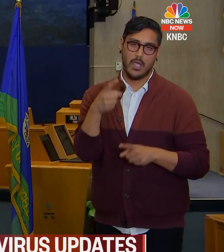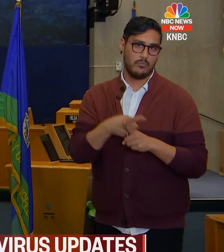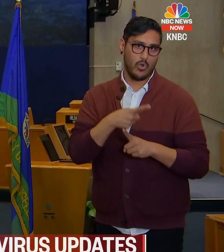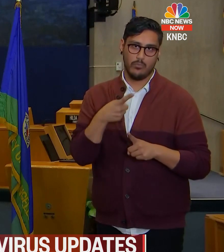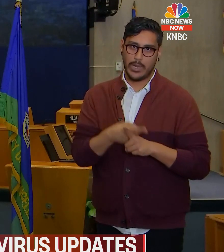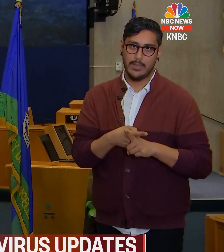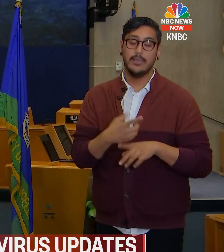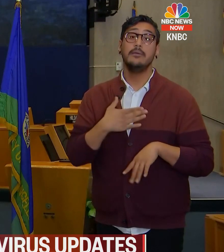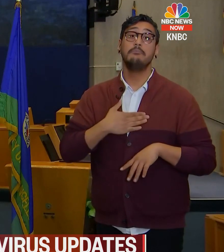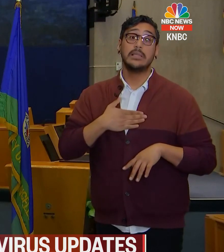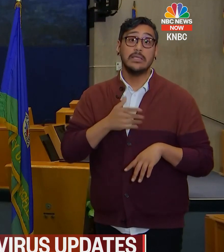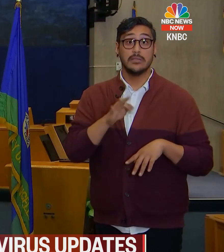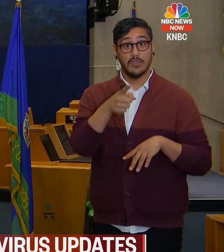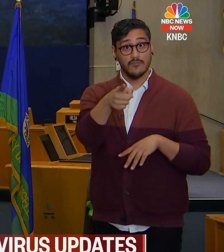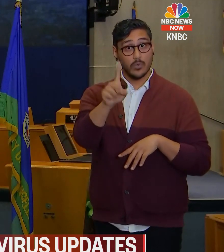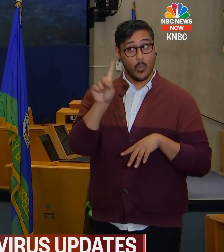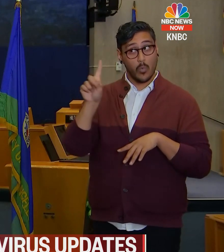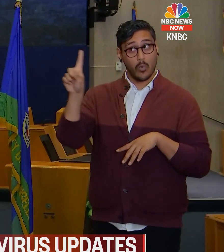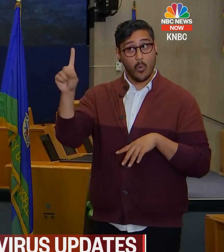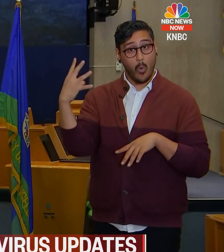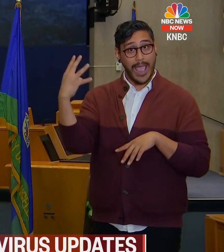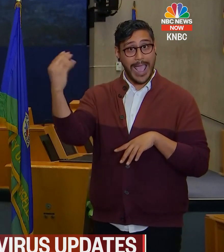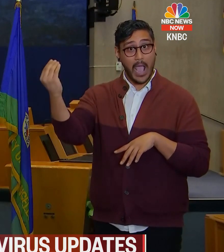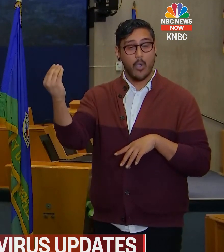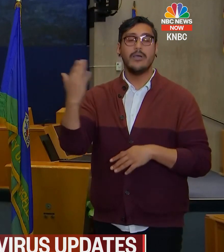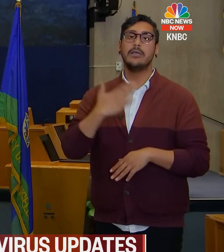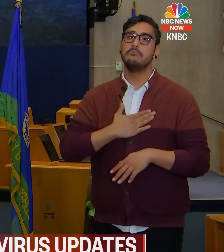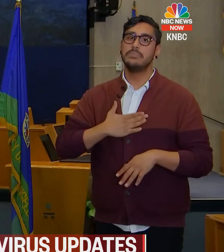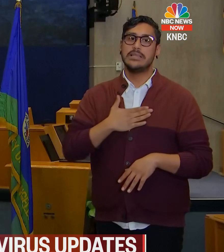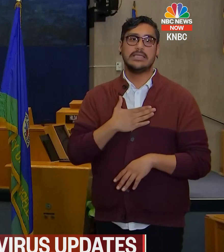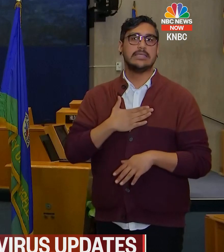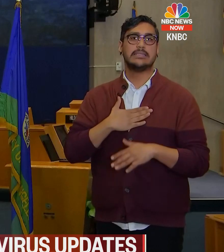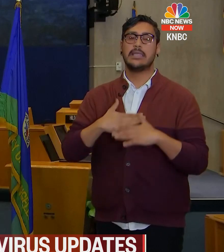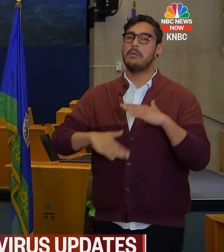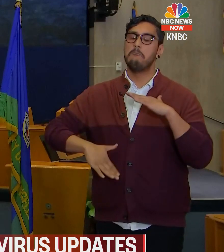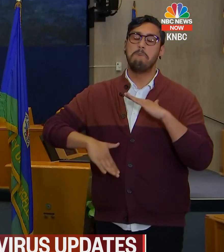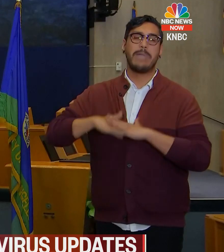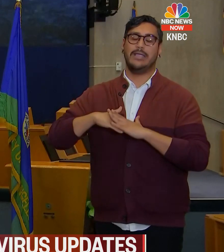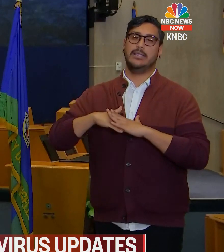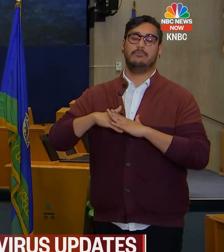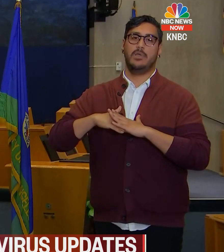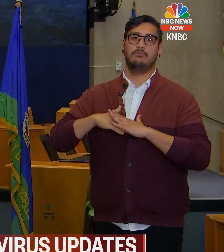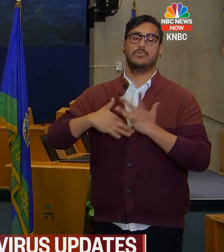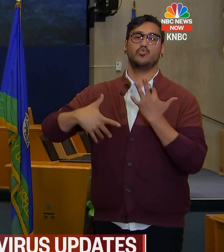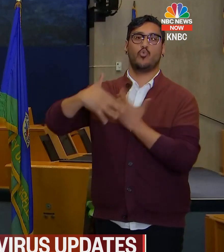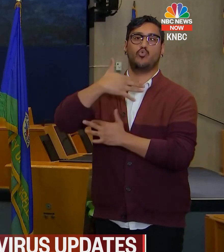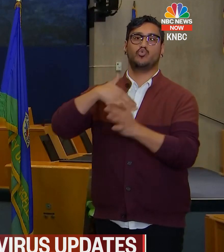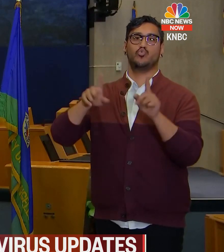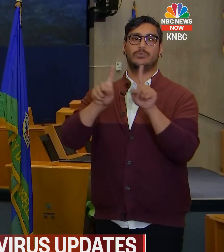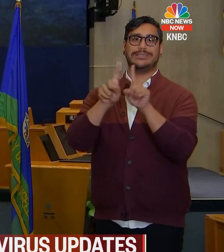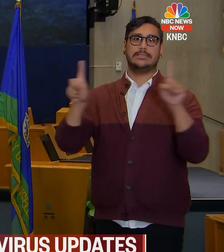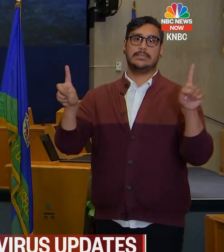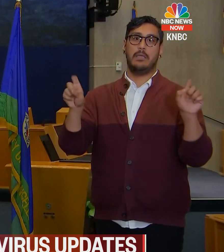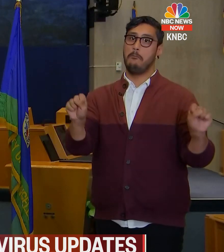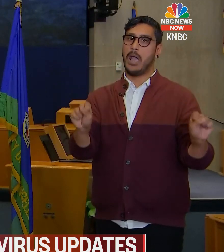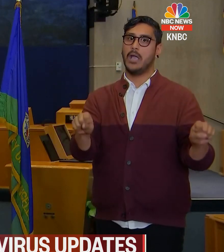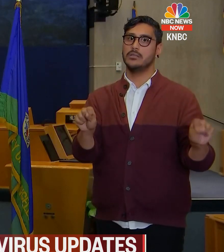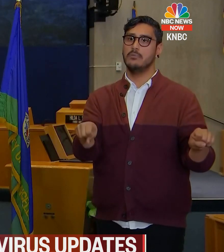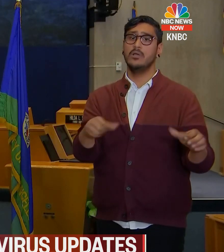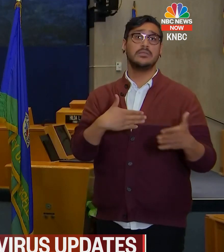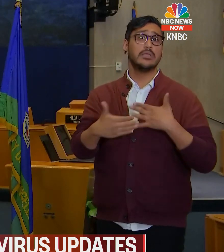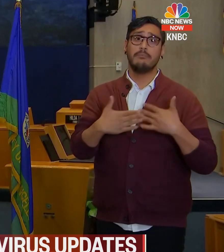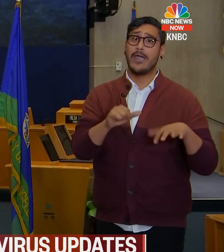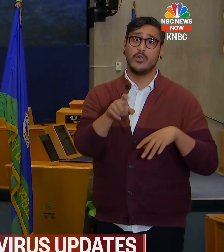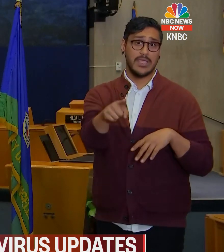and about, wherever you are, to practice the maximum amount of social distancing possible, even in our